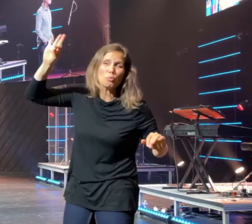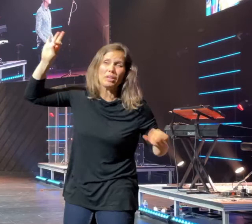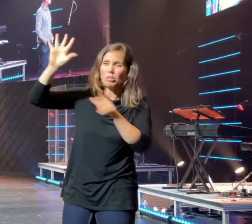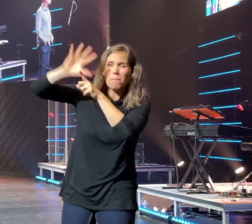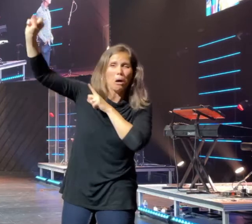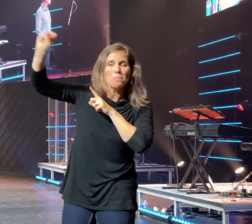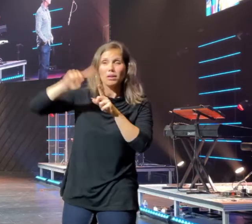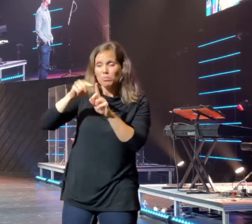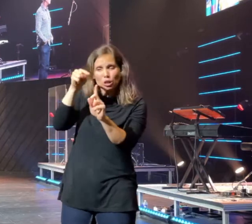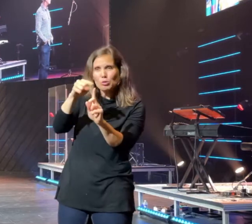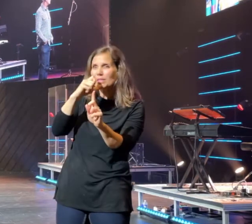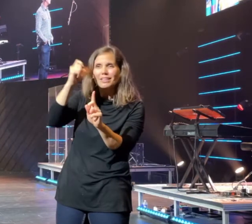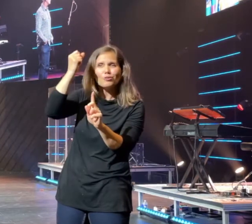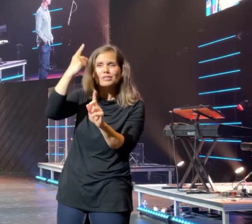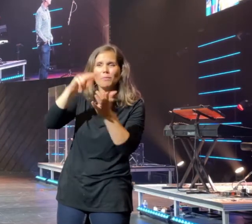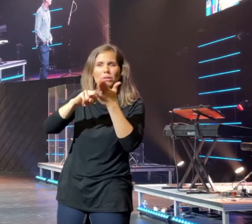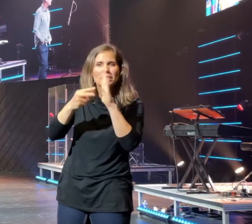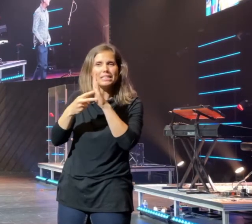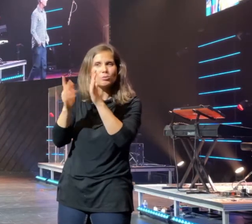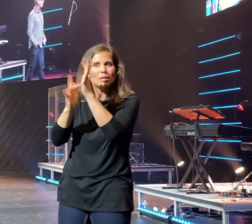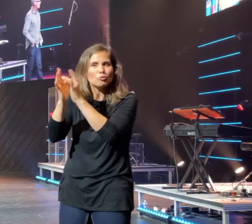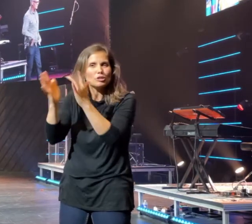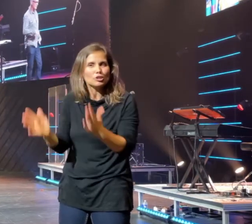understand what it really meant to be a Christian. Okay?